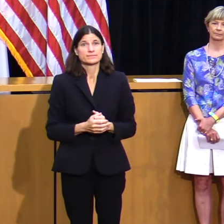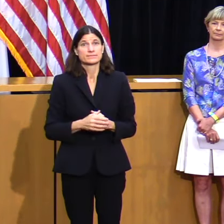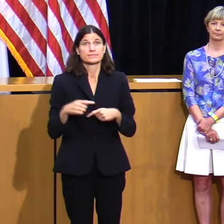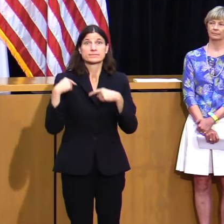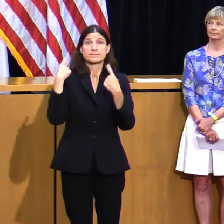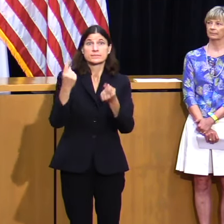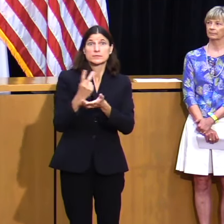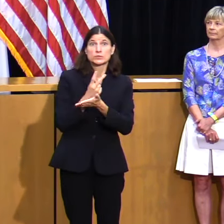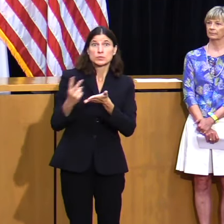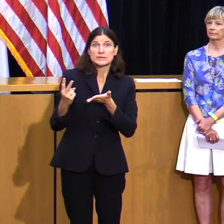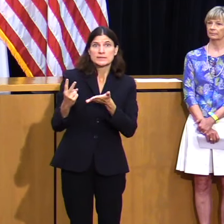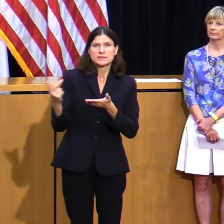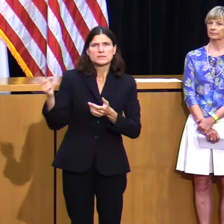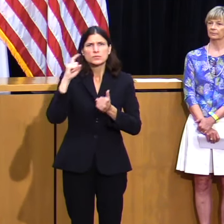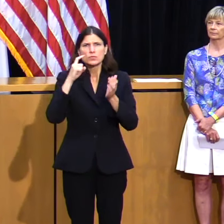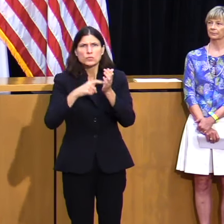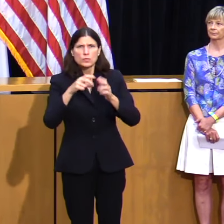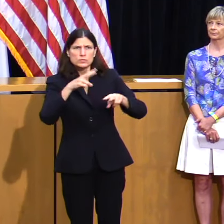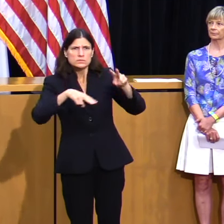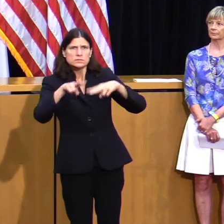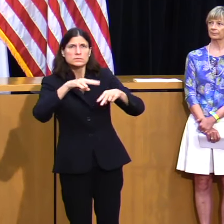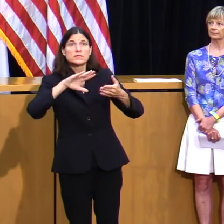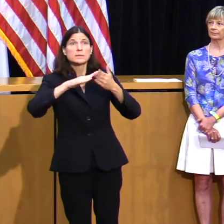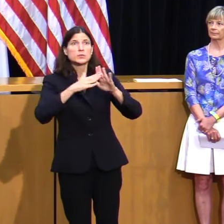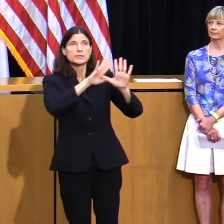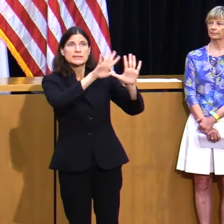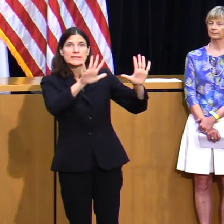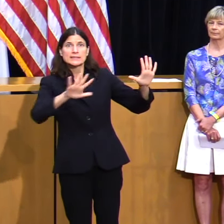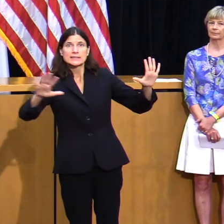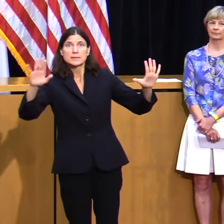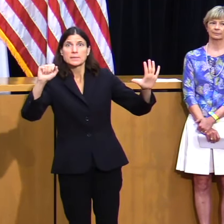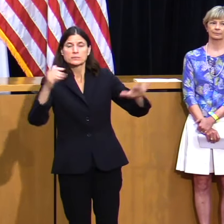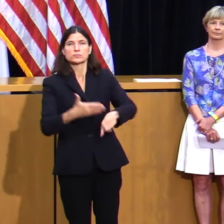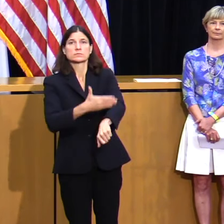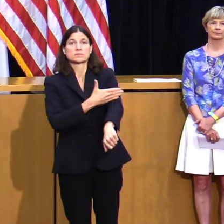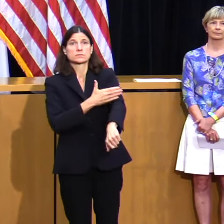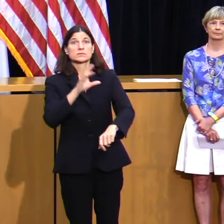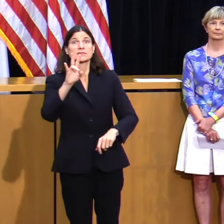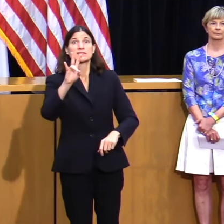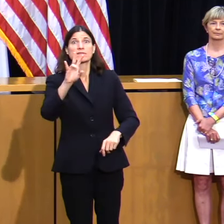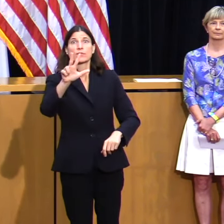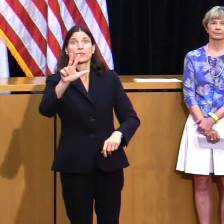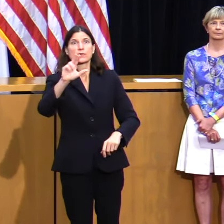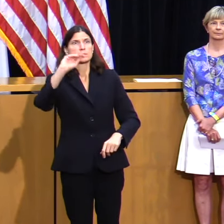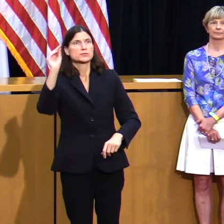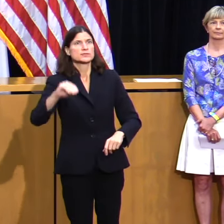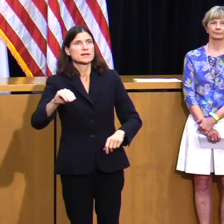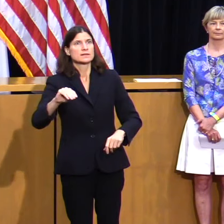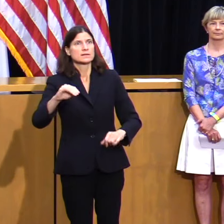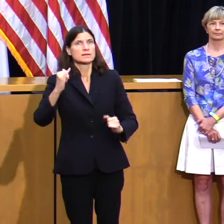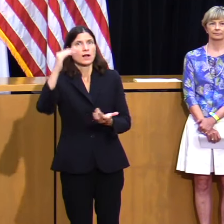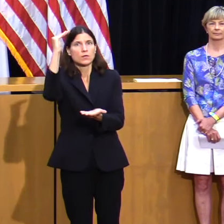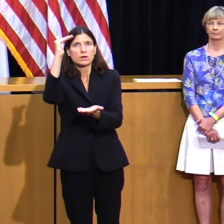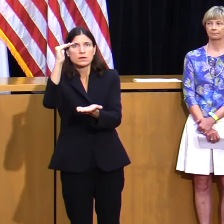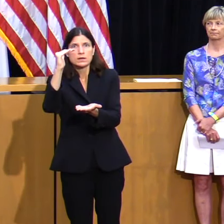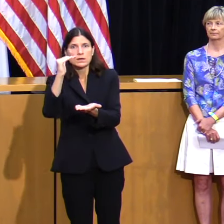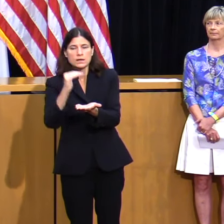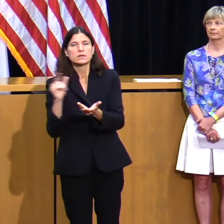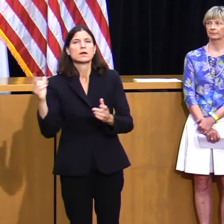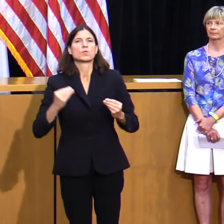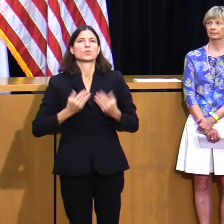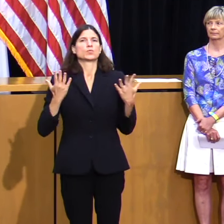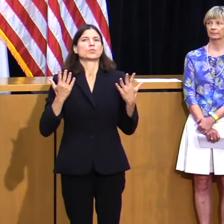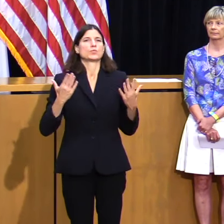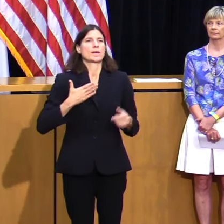change in their average daily case numbers, and we're glad to see that the vast majority of communities in Massachusetts have not seen an increase